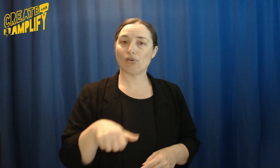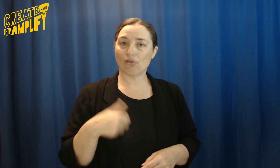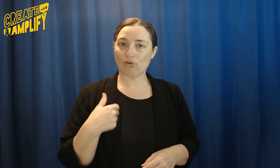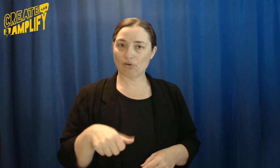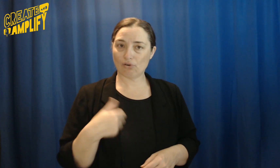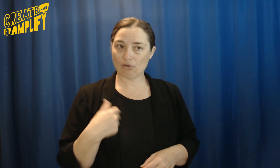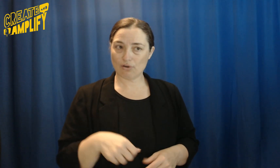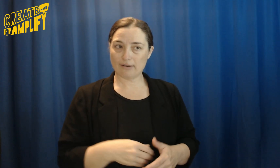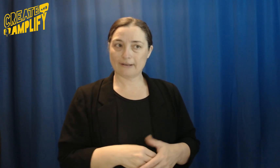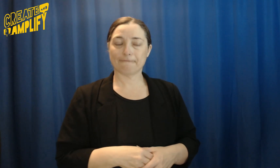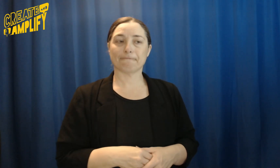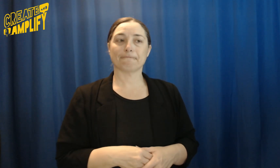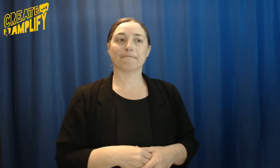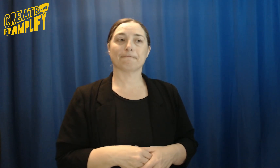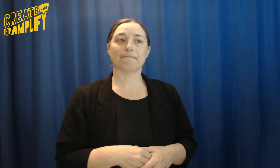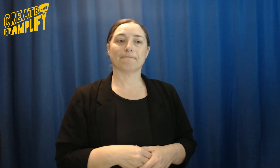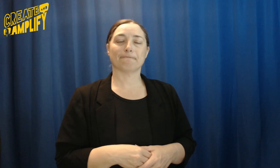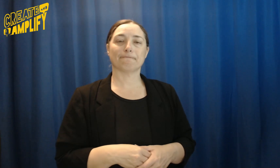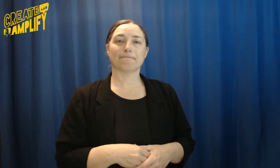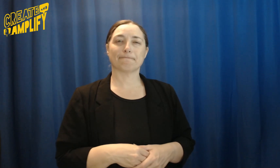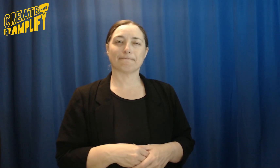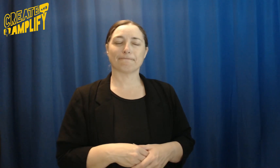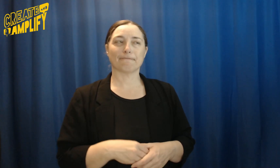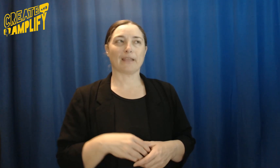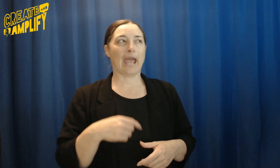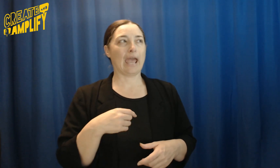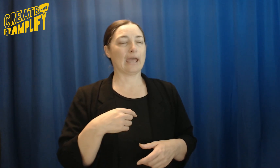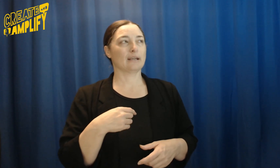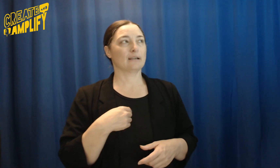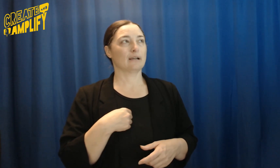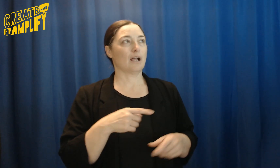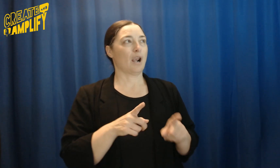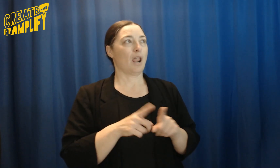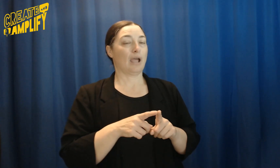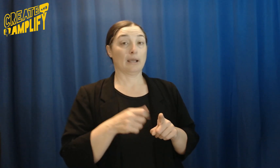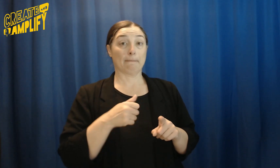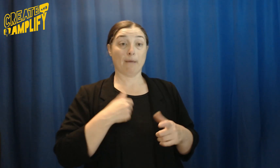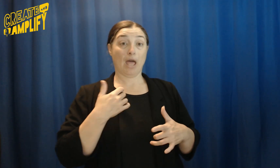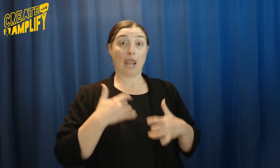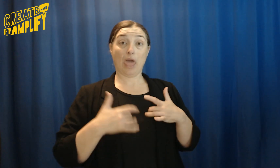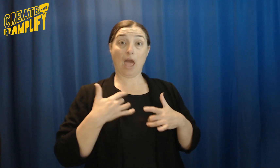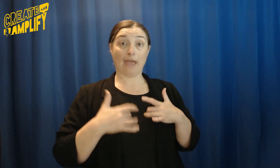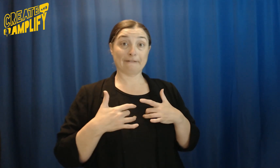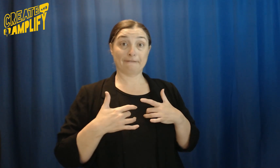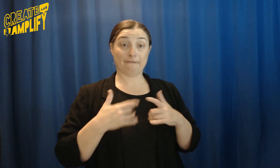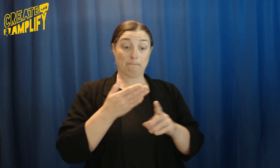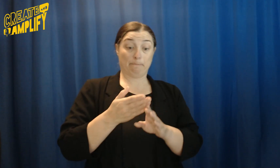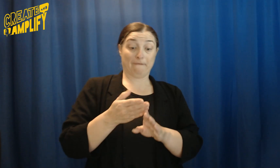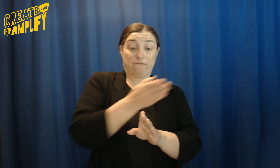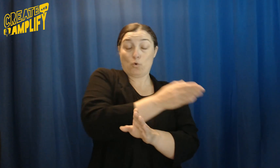get and burrow down into the core of who I was because it was too scary. There was too much